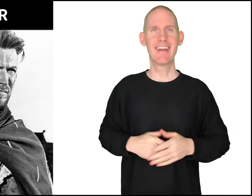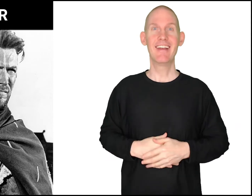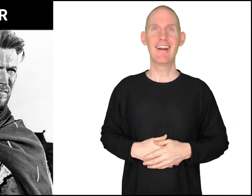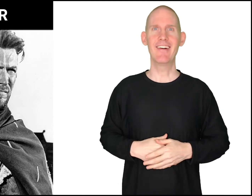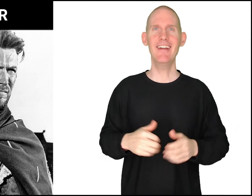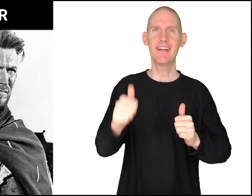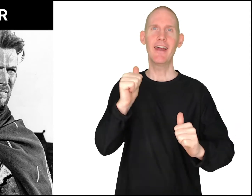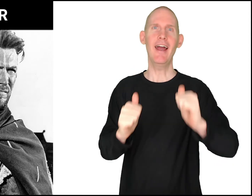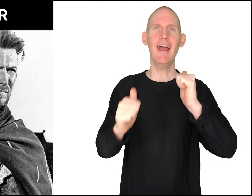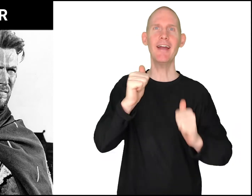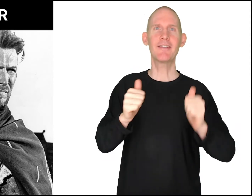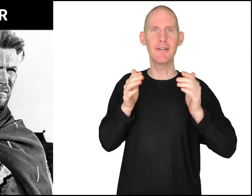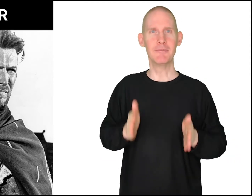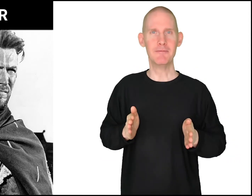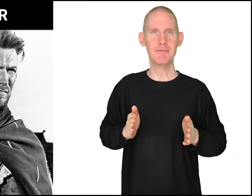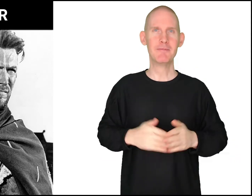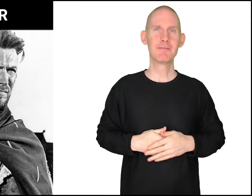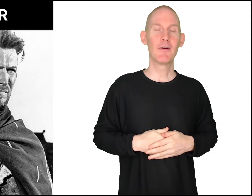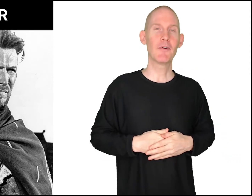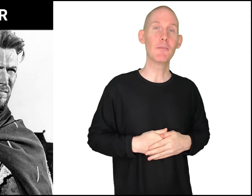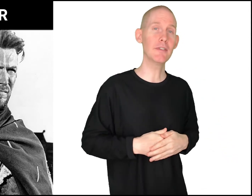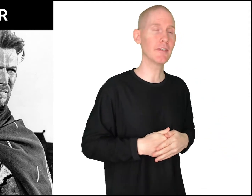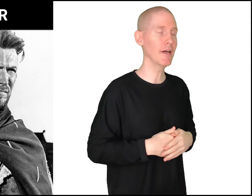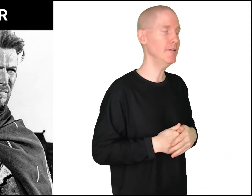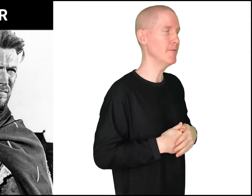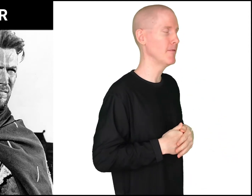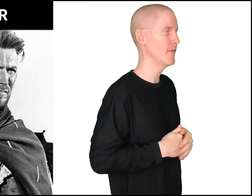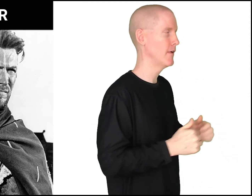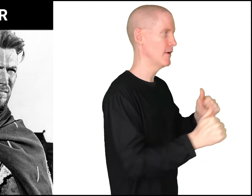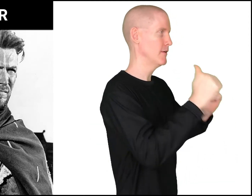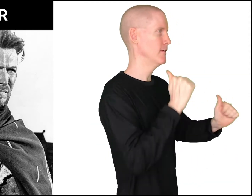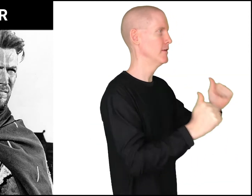all right? Actor. From this side.